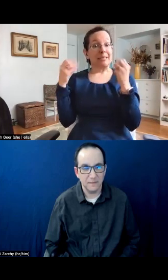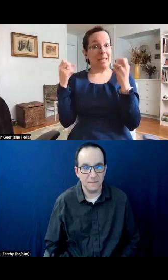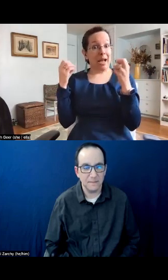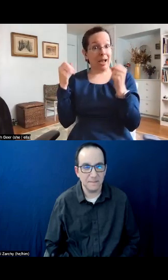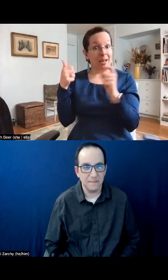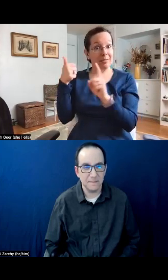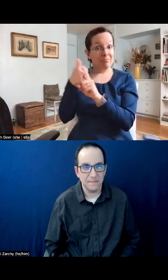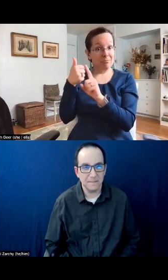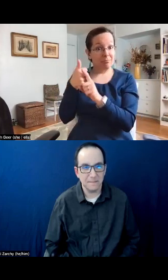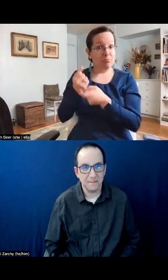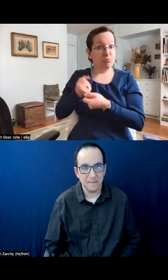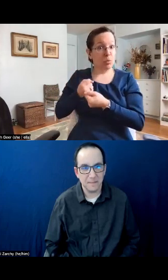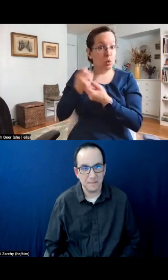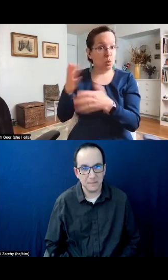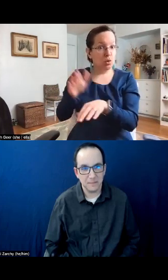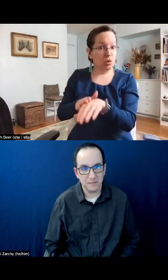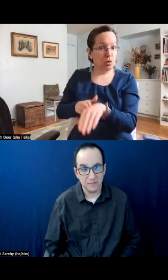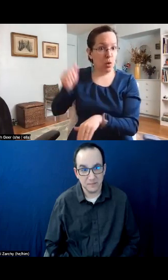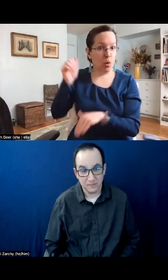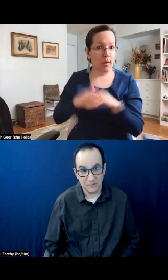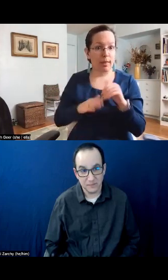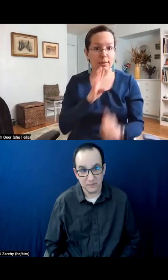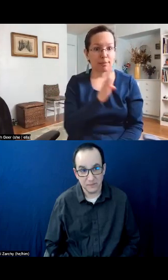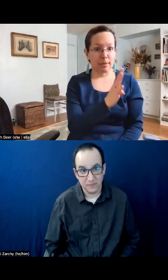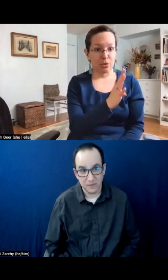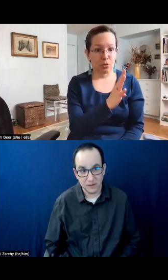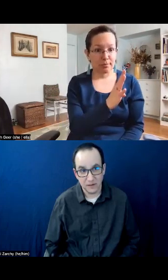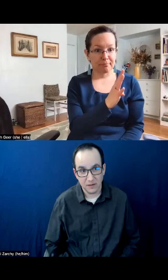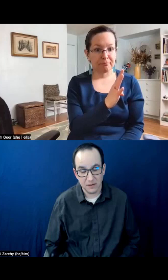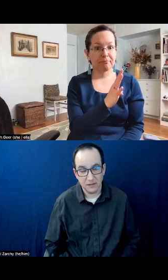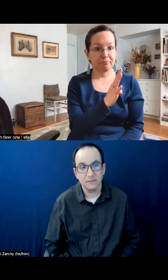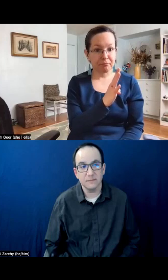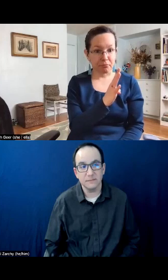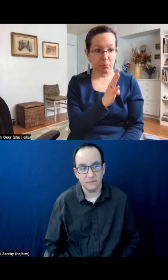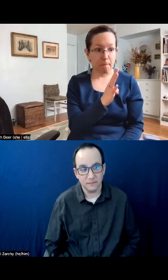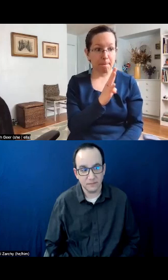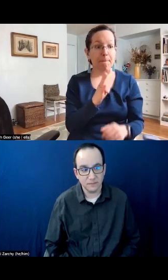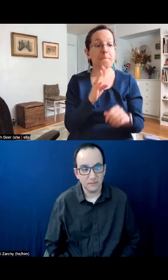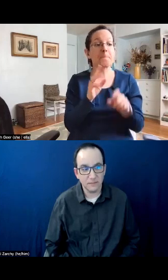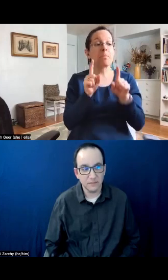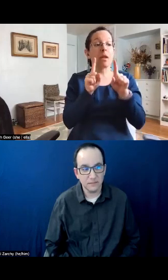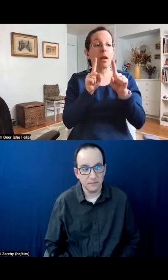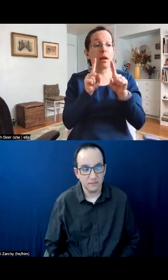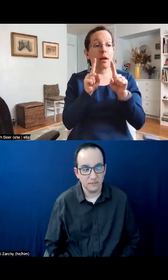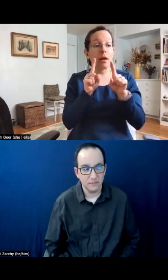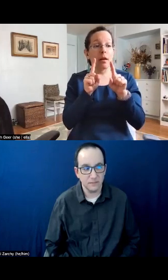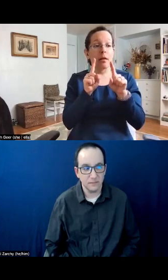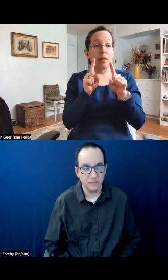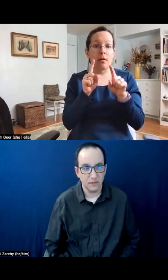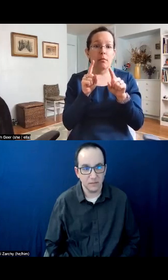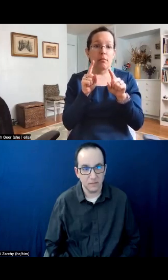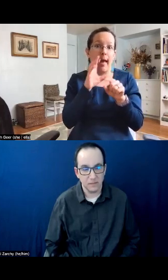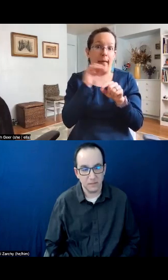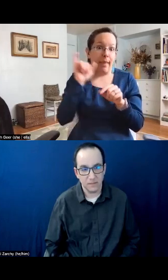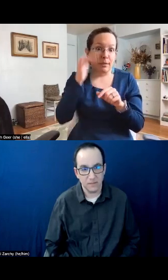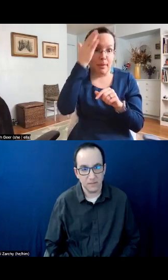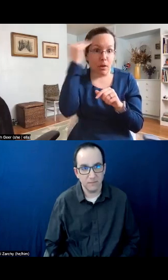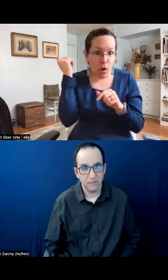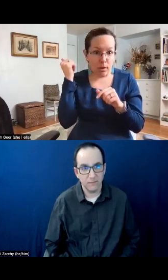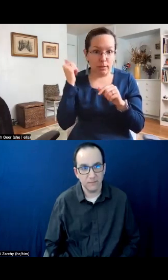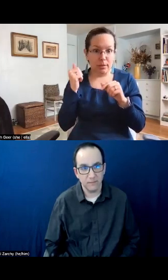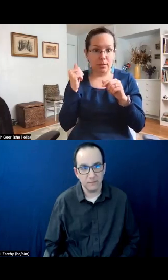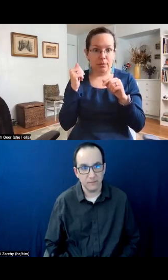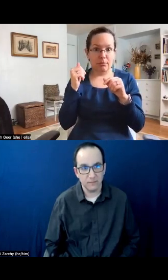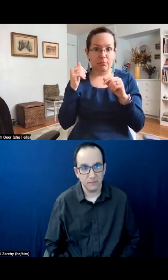large signing space and capability with what it is that we can produce with our hands and arms. We know that to modify them and to create